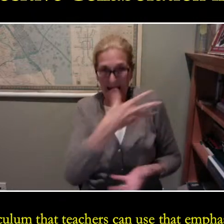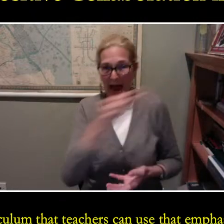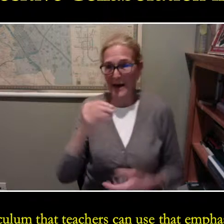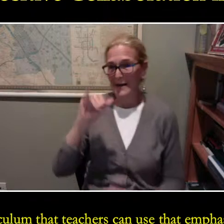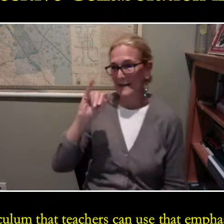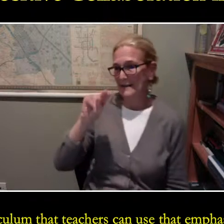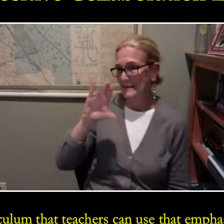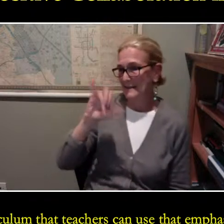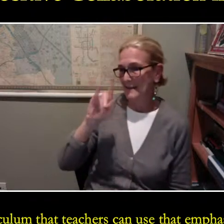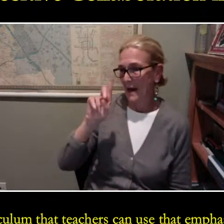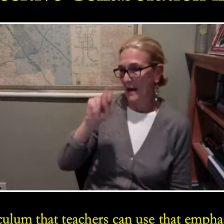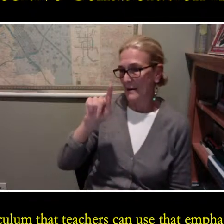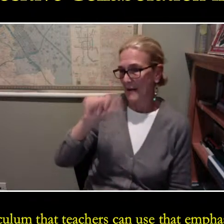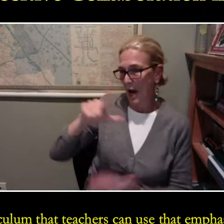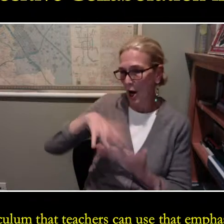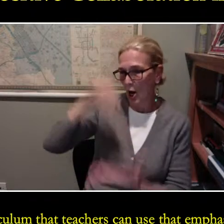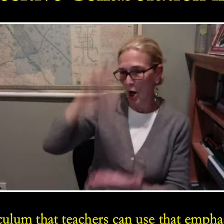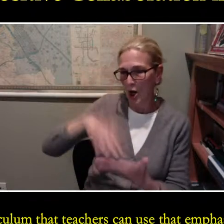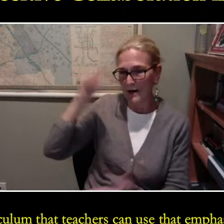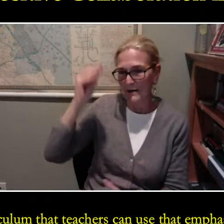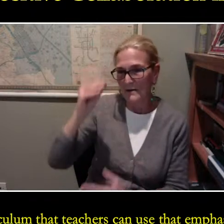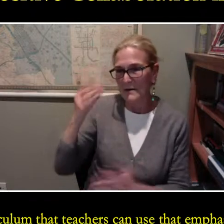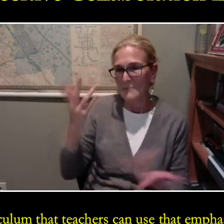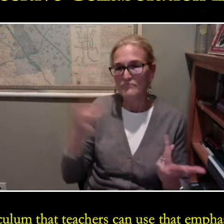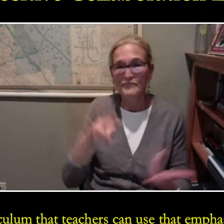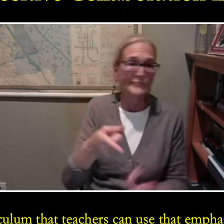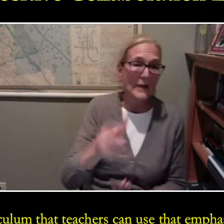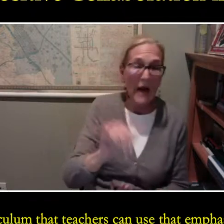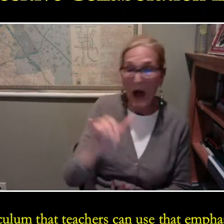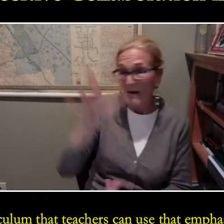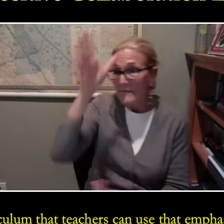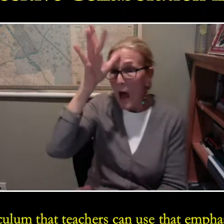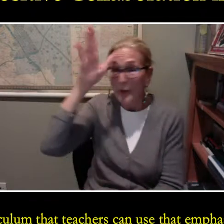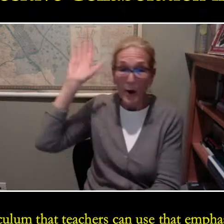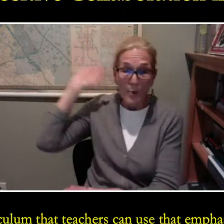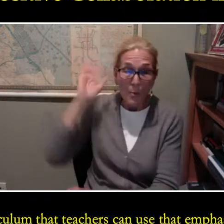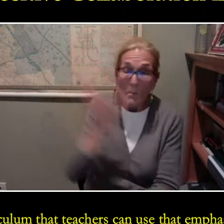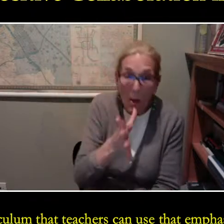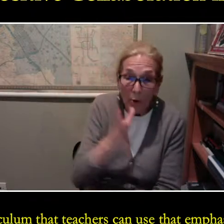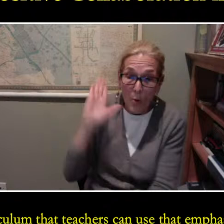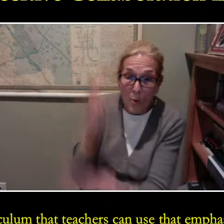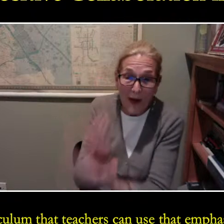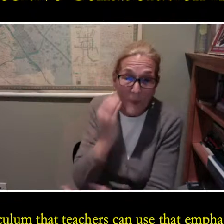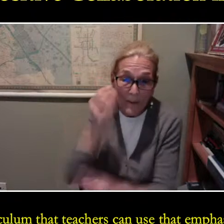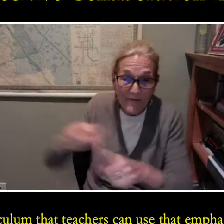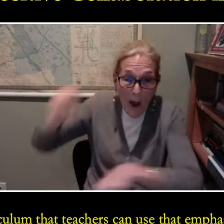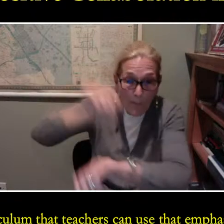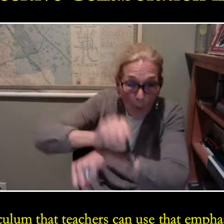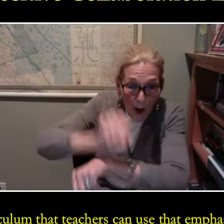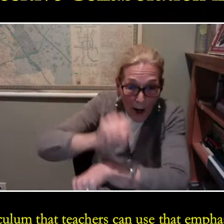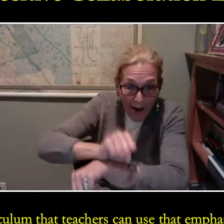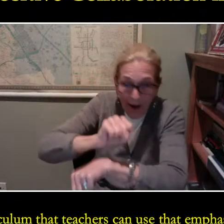that direct language interaction and the access to language. They don't get the incidental learning.